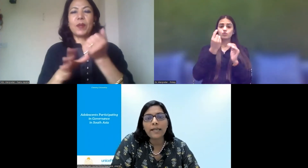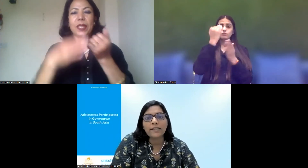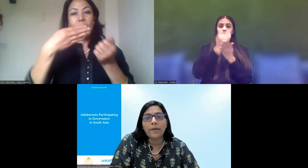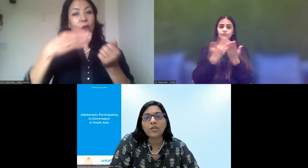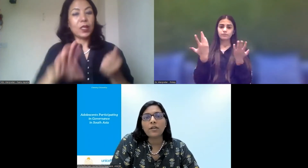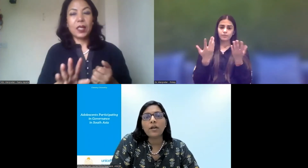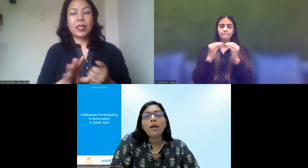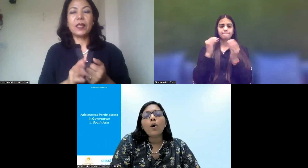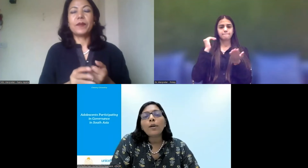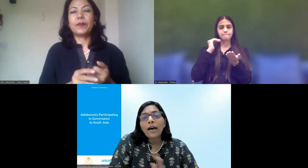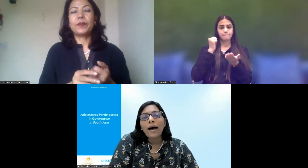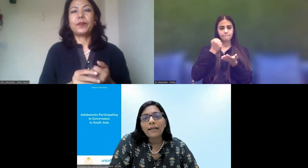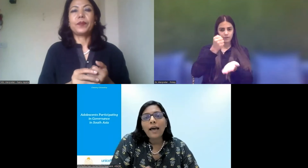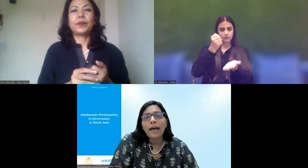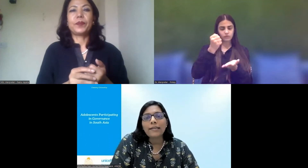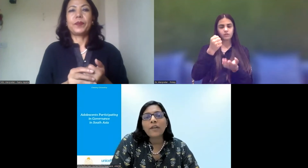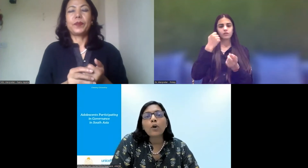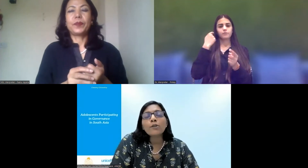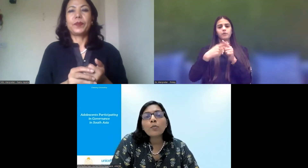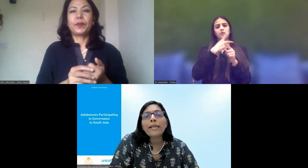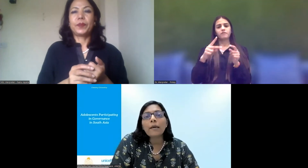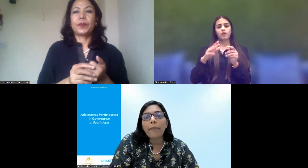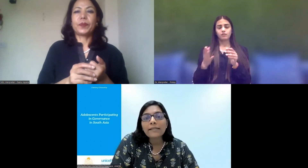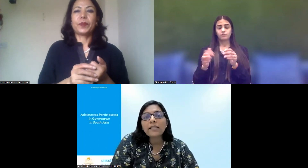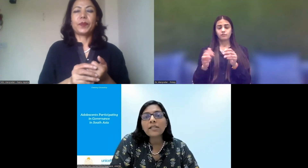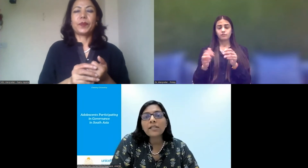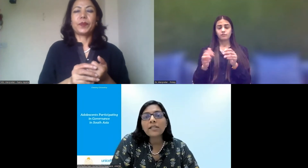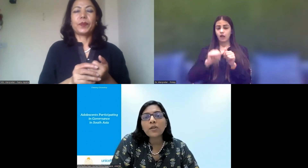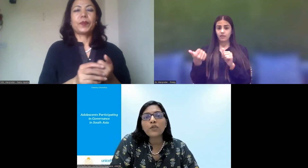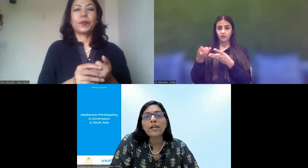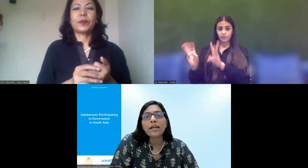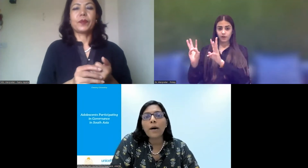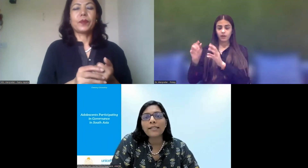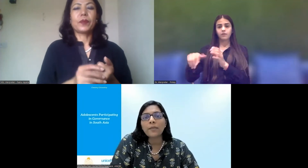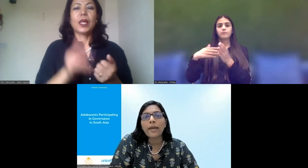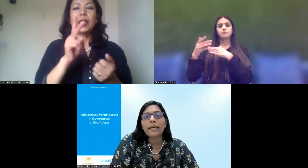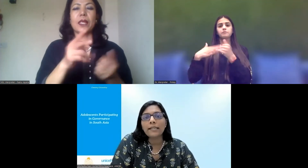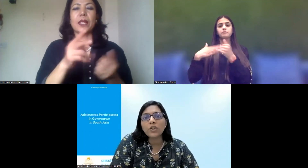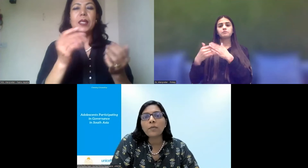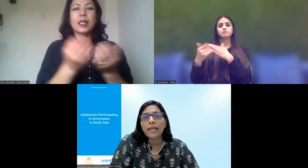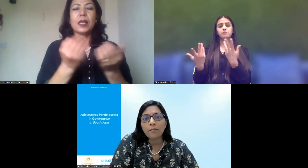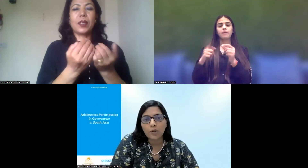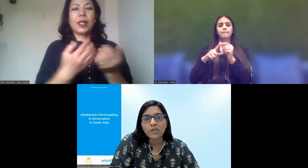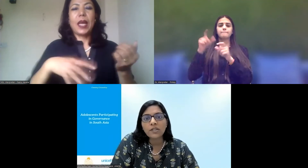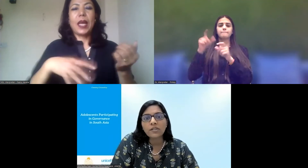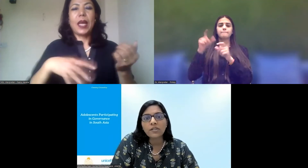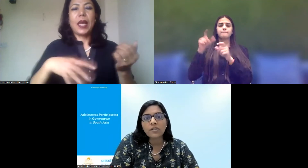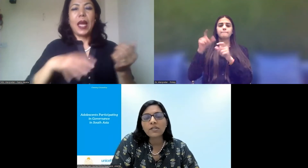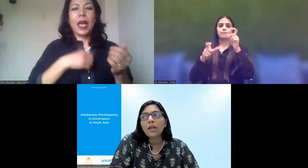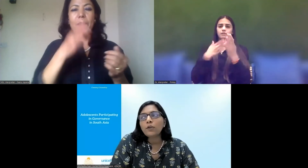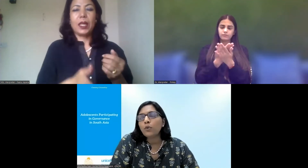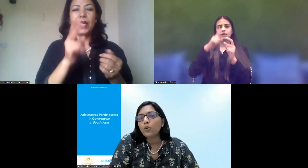child participation. On the other hand, we also built capacities of children to participate in decision-making